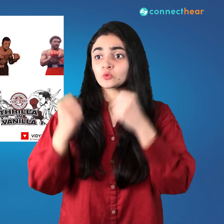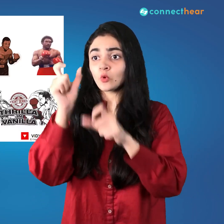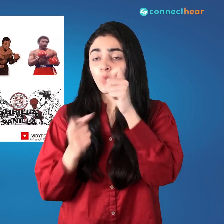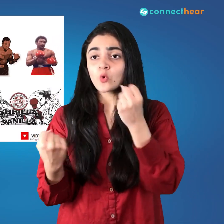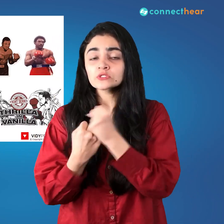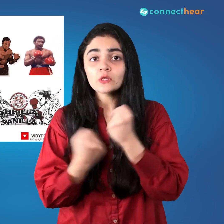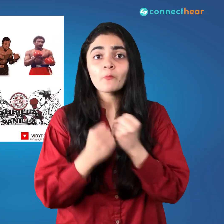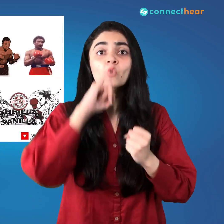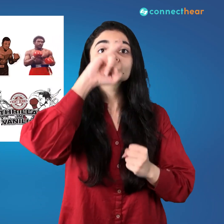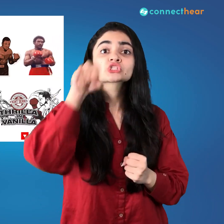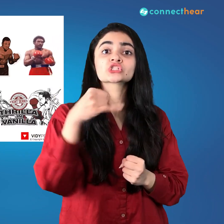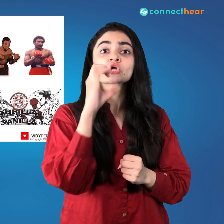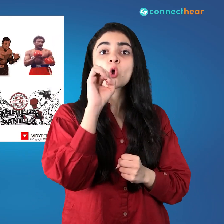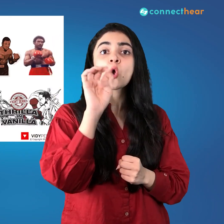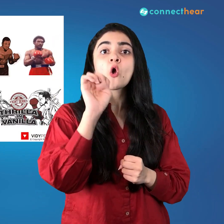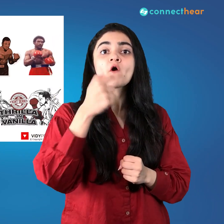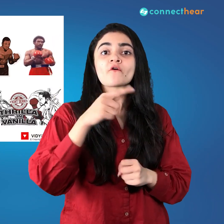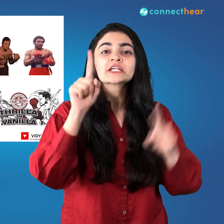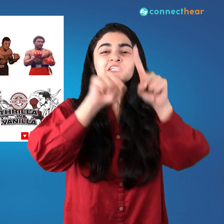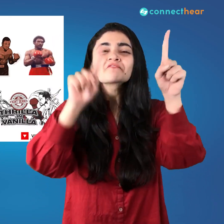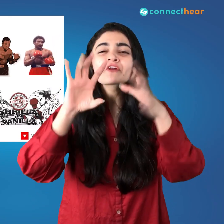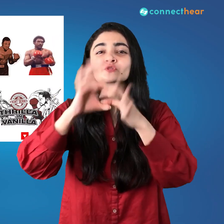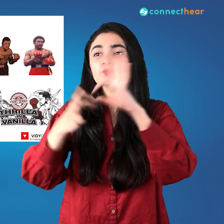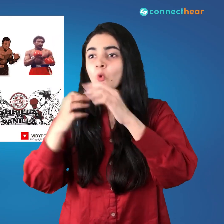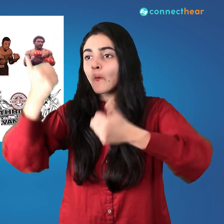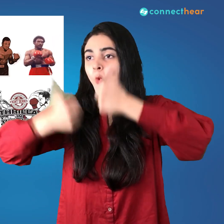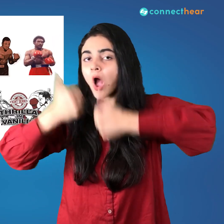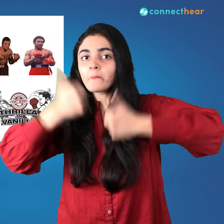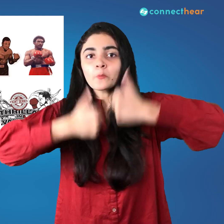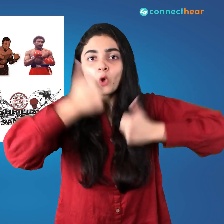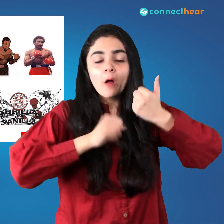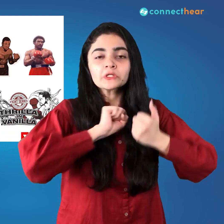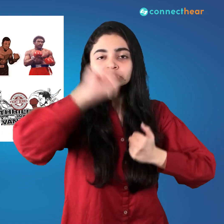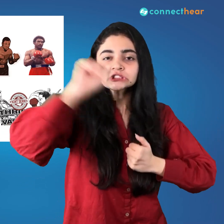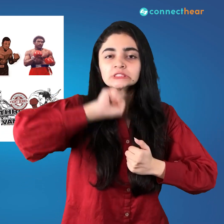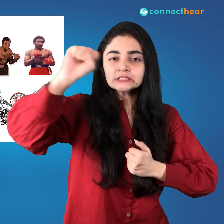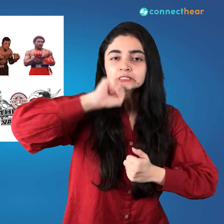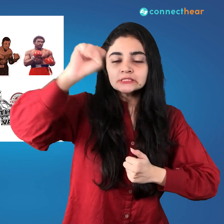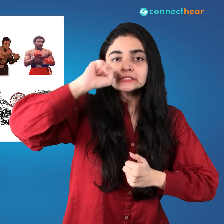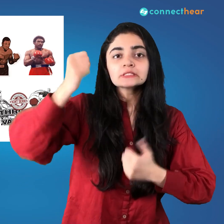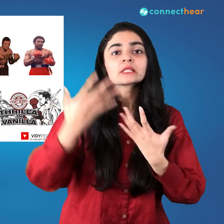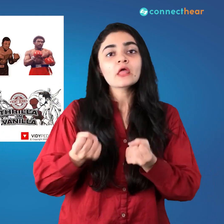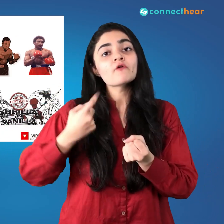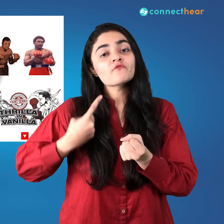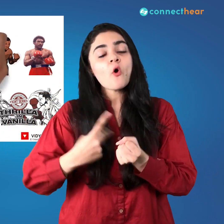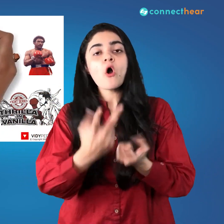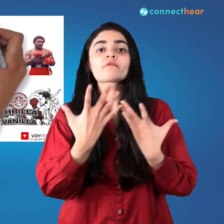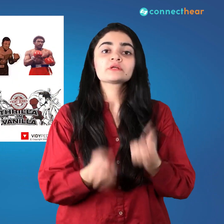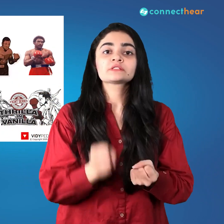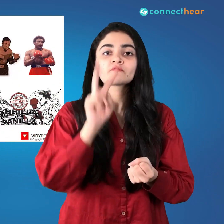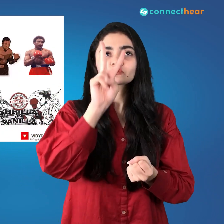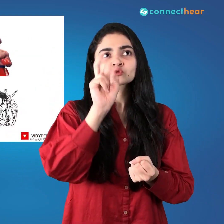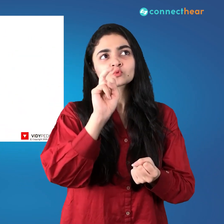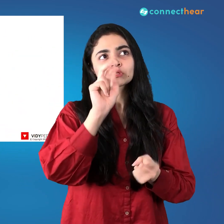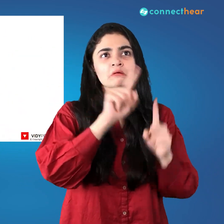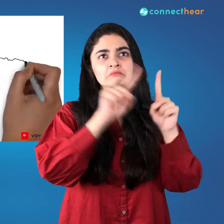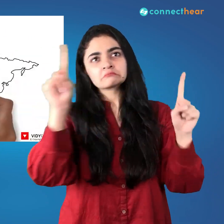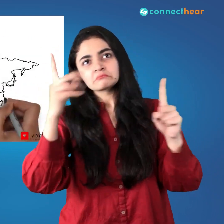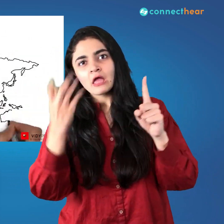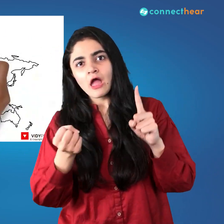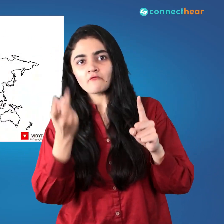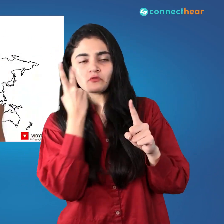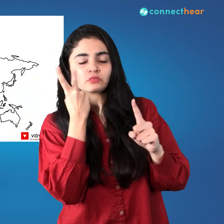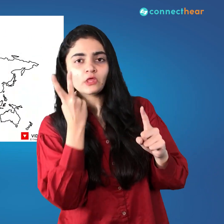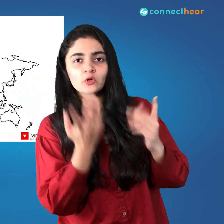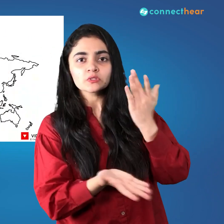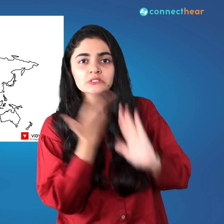fight with George Foreman, known as the Rumble in the Jungle, which has been called, arguably the greatest sporting event of the 20th century, and was watched